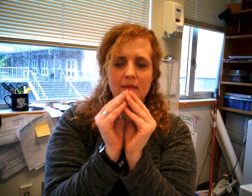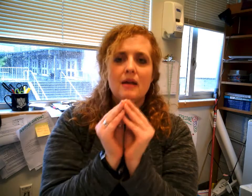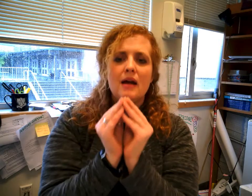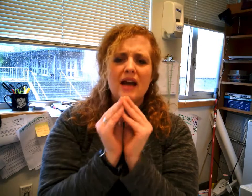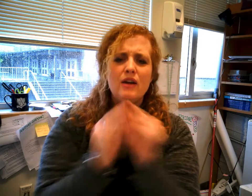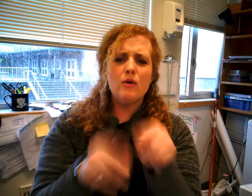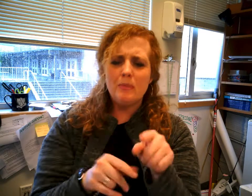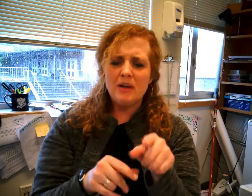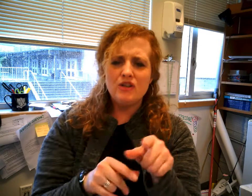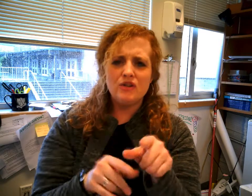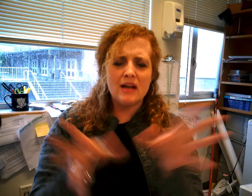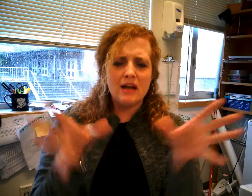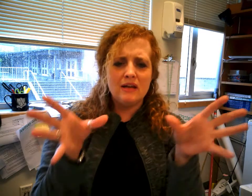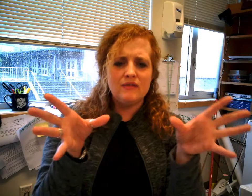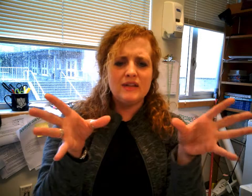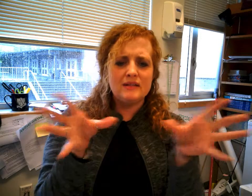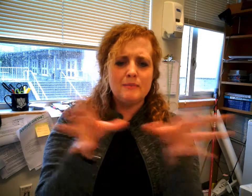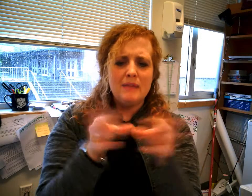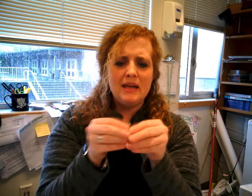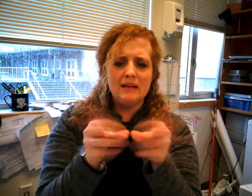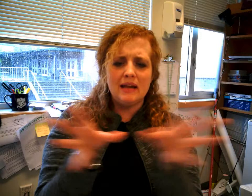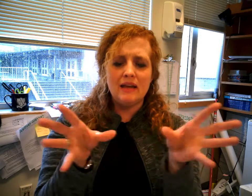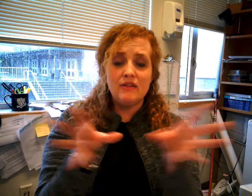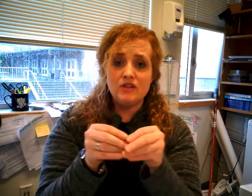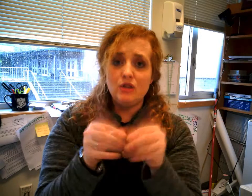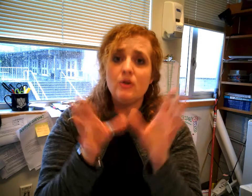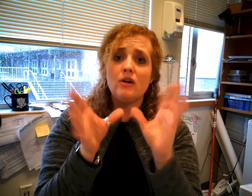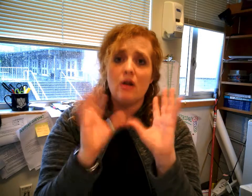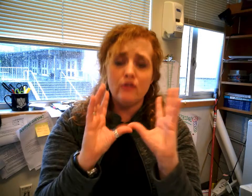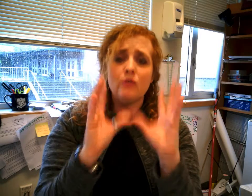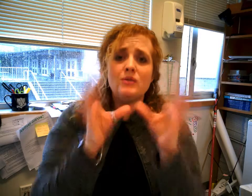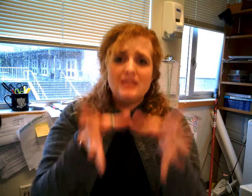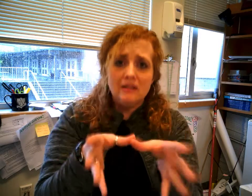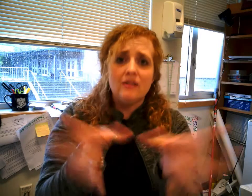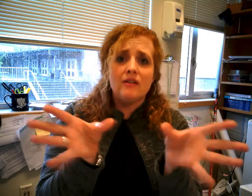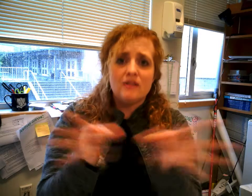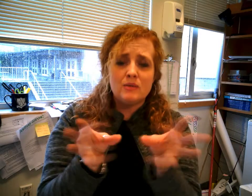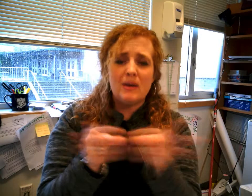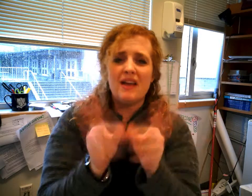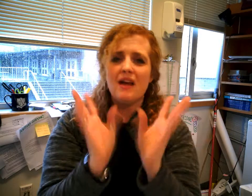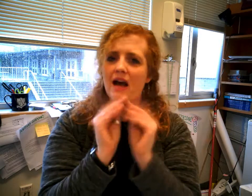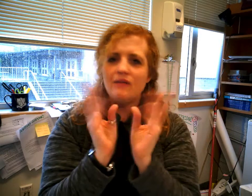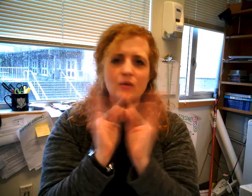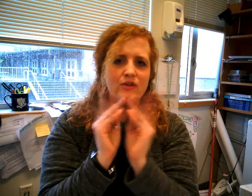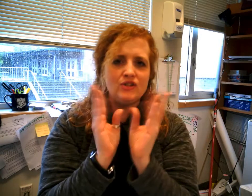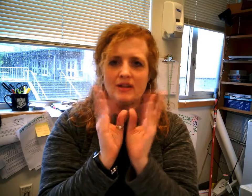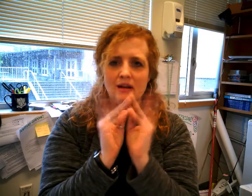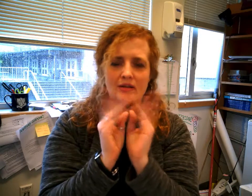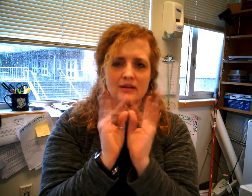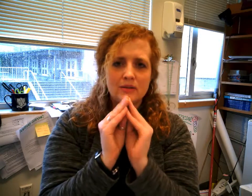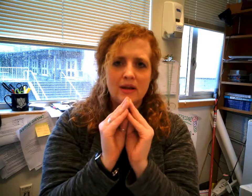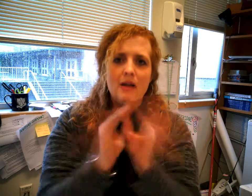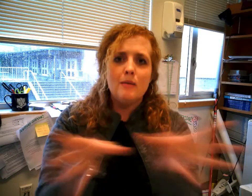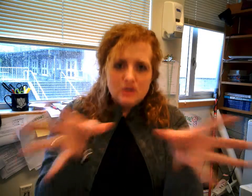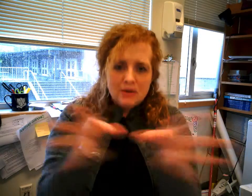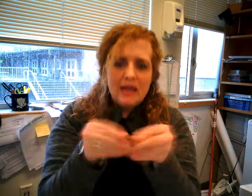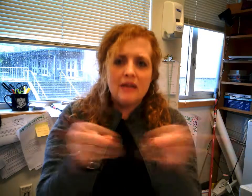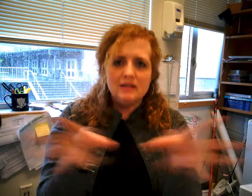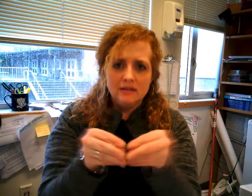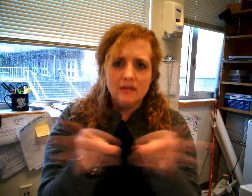I know in the picture it kind of does meeting like this. You can also tilt it this way. I've always just done it this way, but you can tilt it this